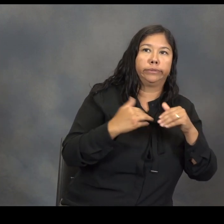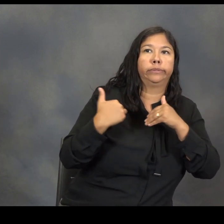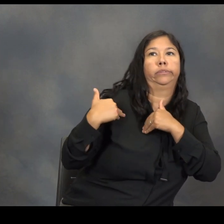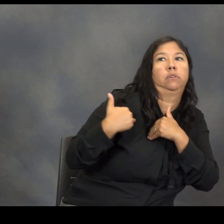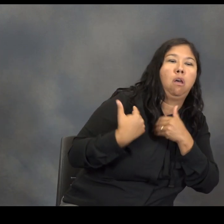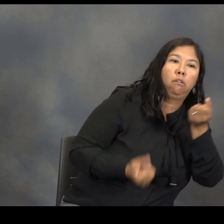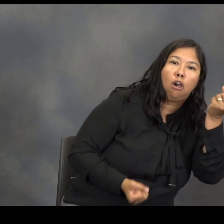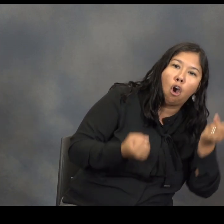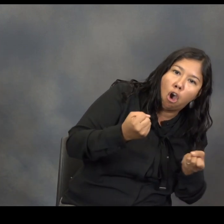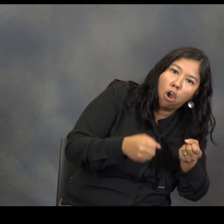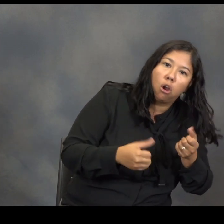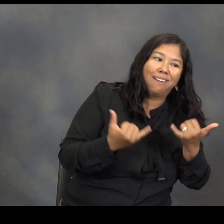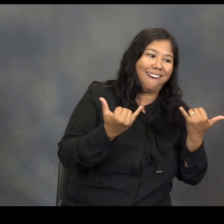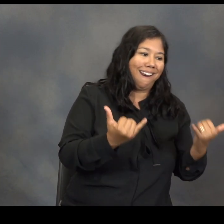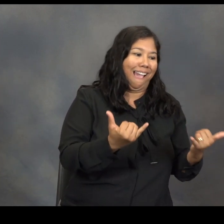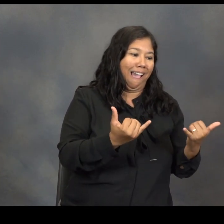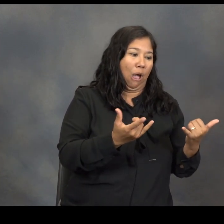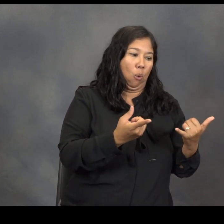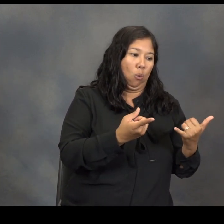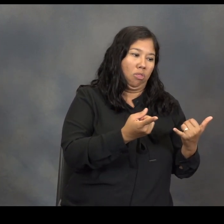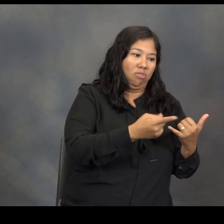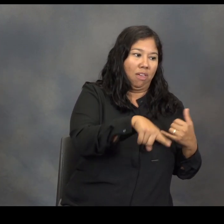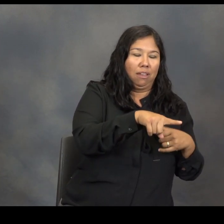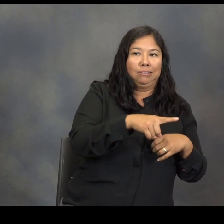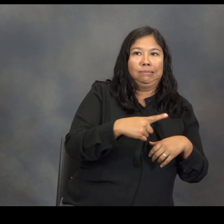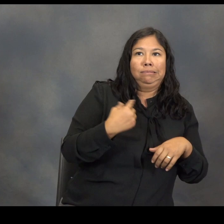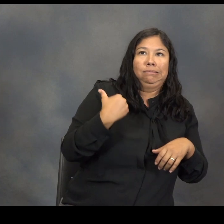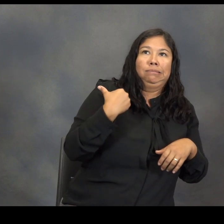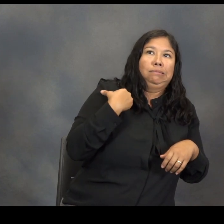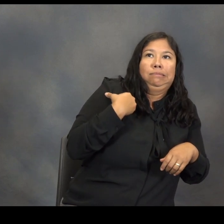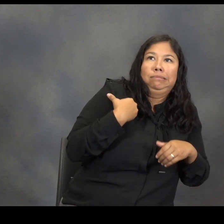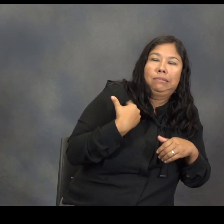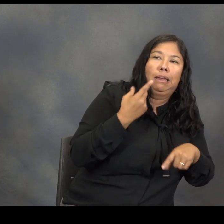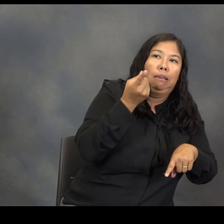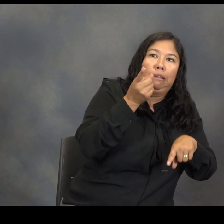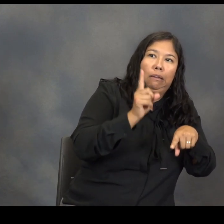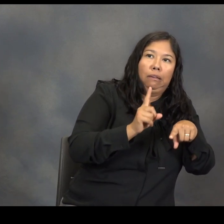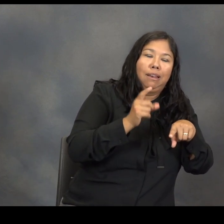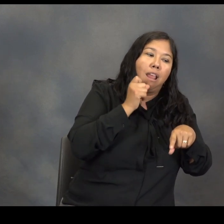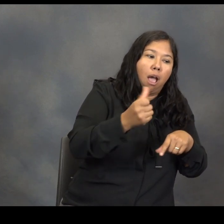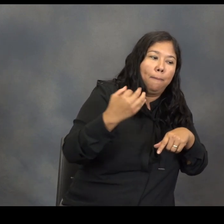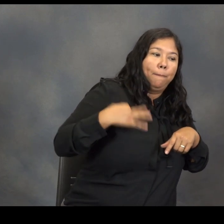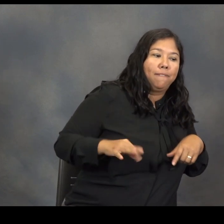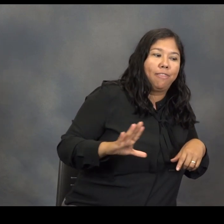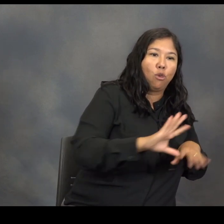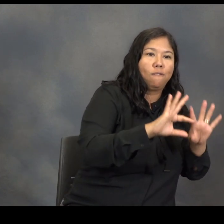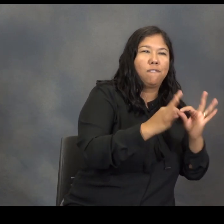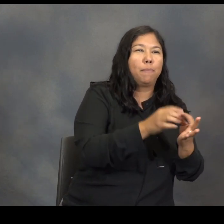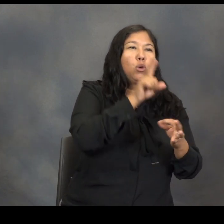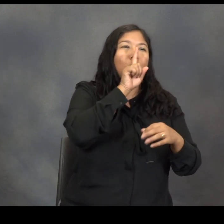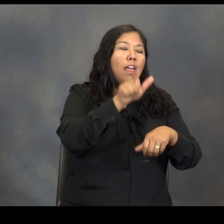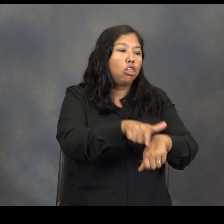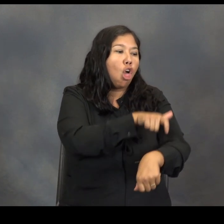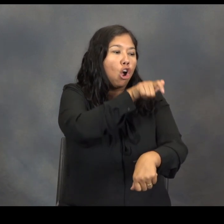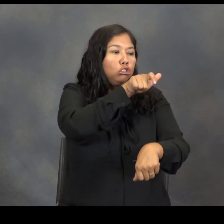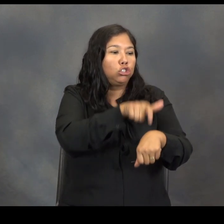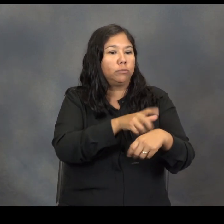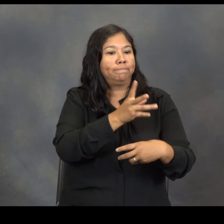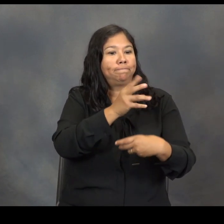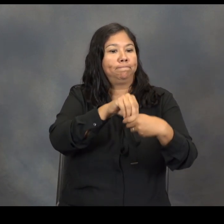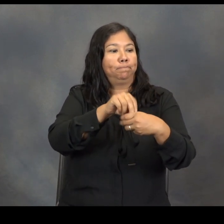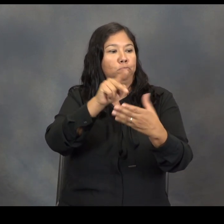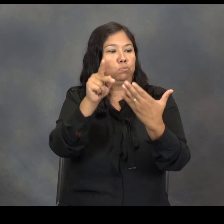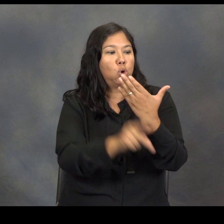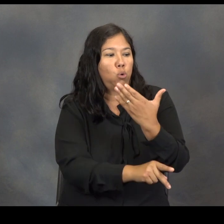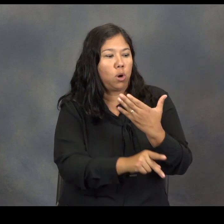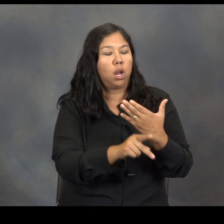a car is now somehow a financial burden rather than an asset for their families. So it's a long-term engagement program. The life of